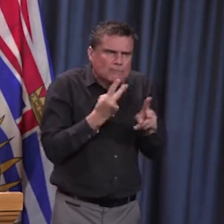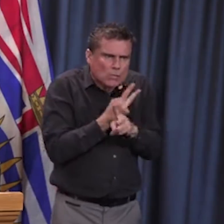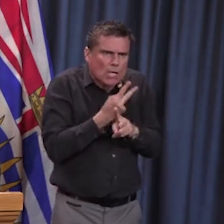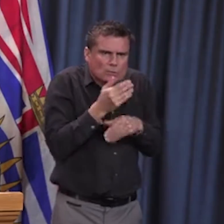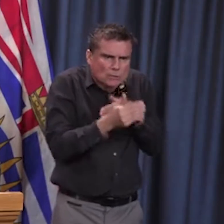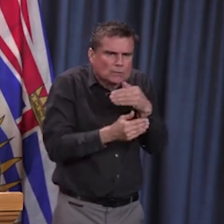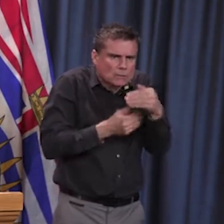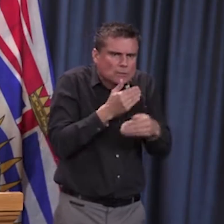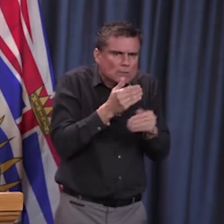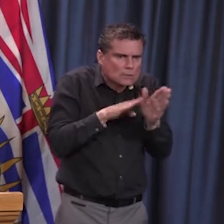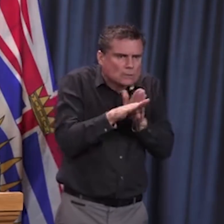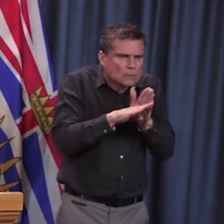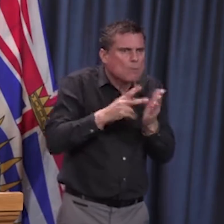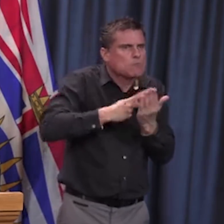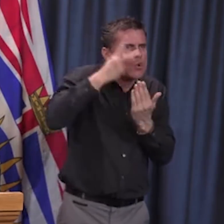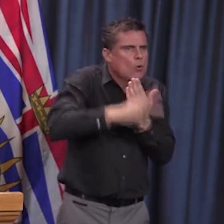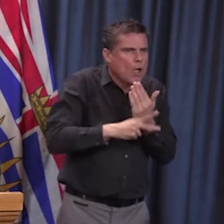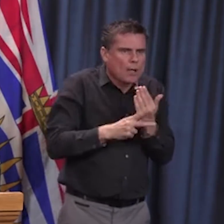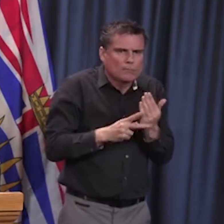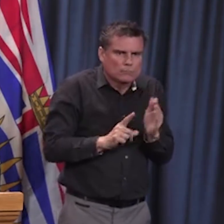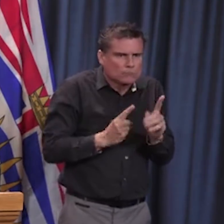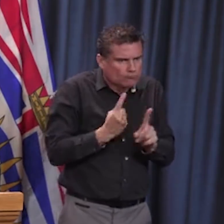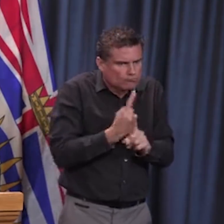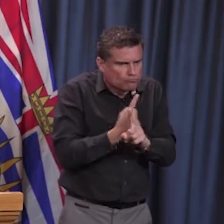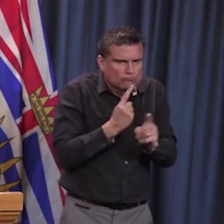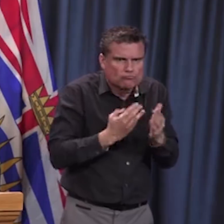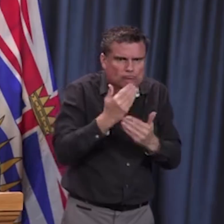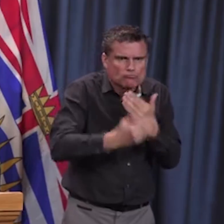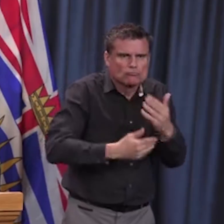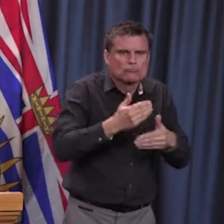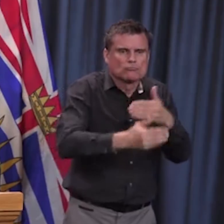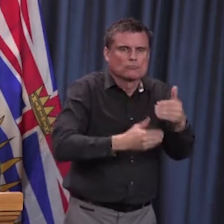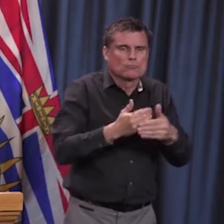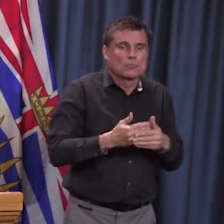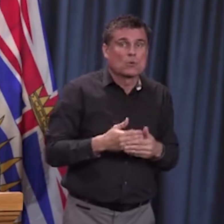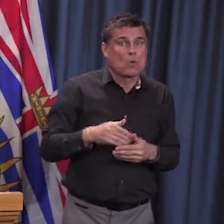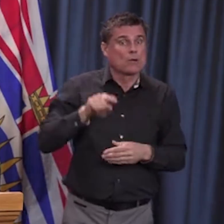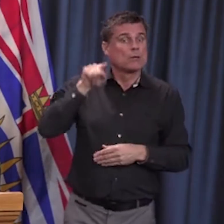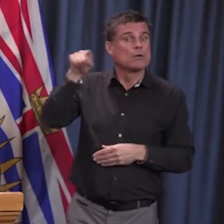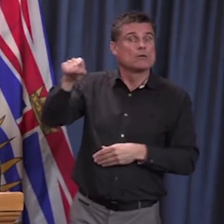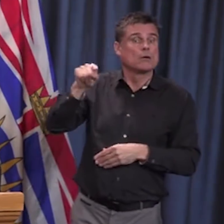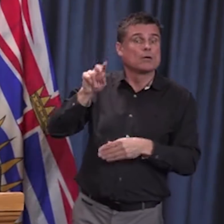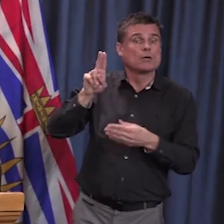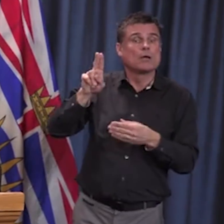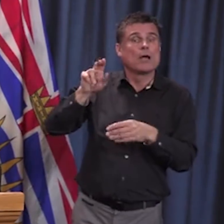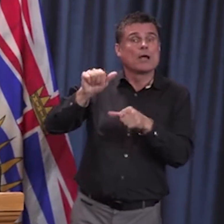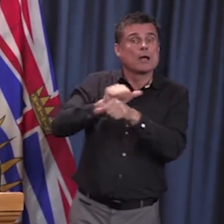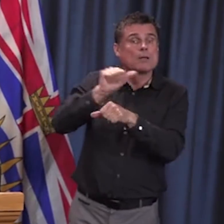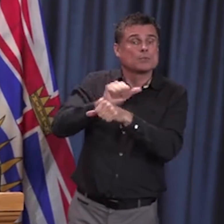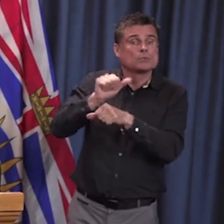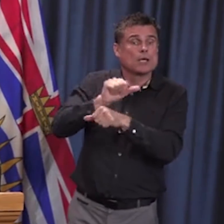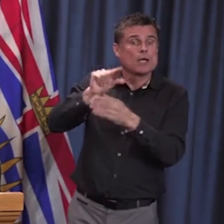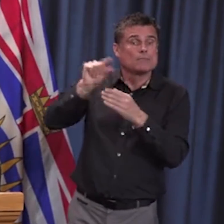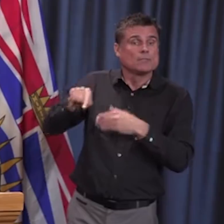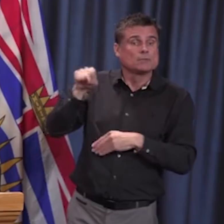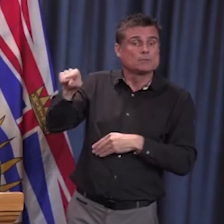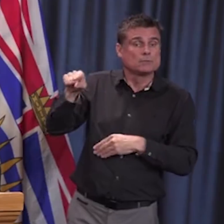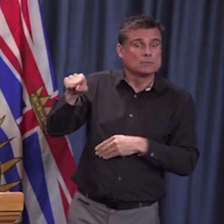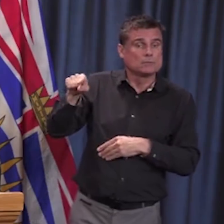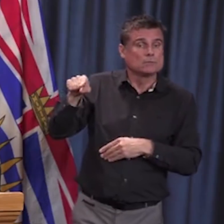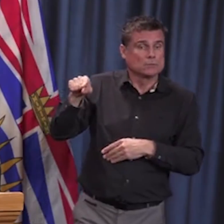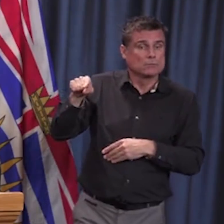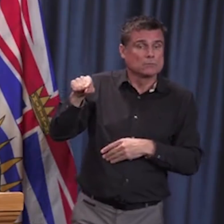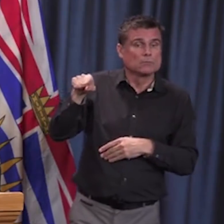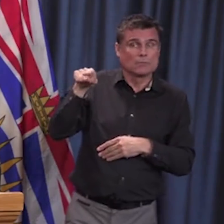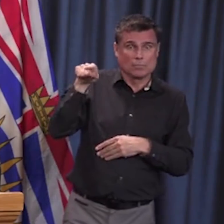working cooperatively. Government of Alberta, we had high-level discussions between both finance departments there so that we